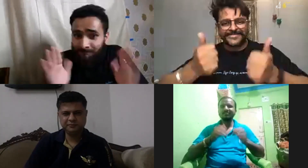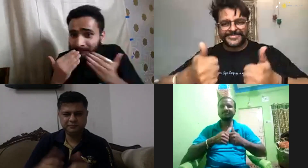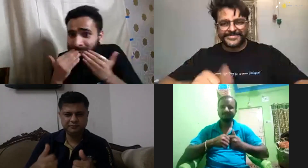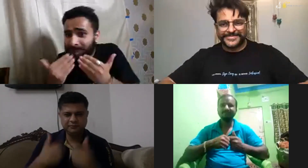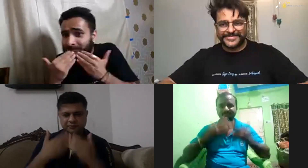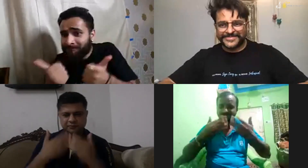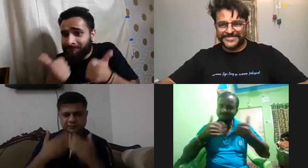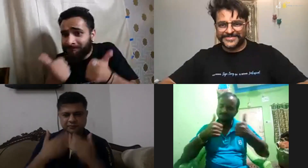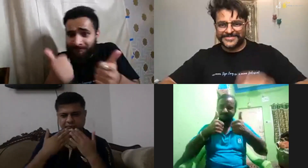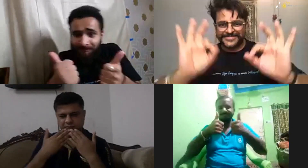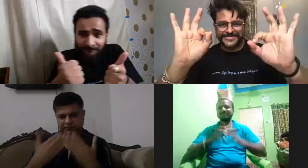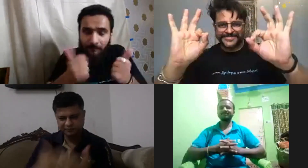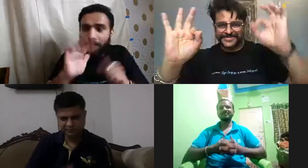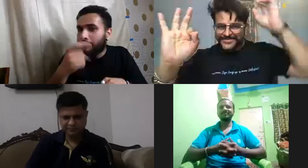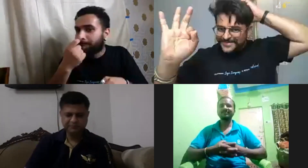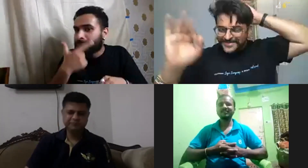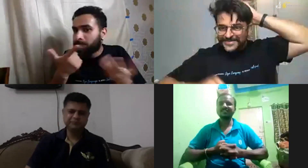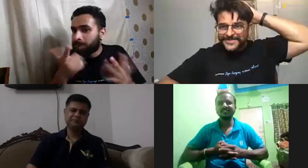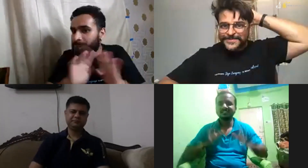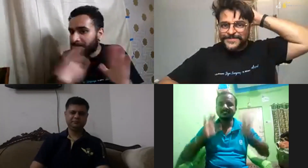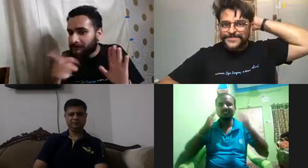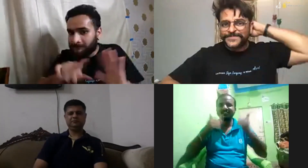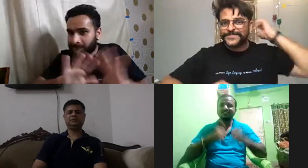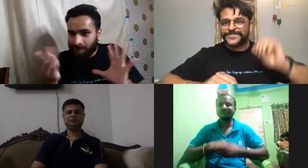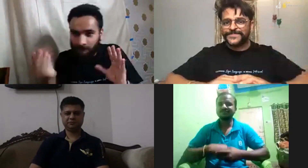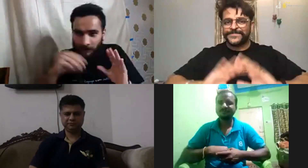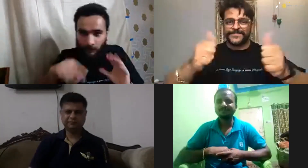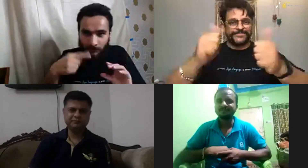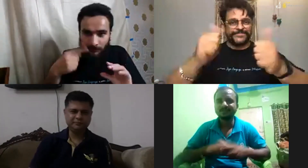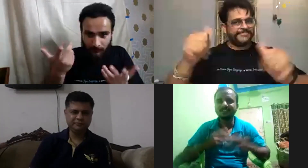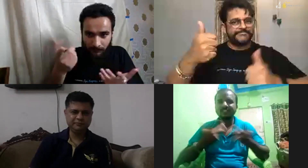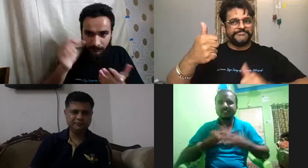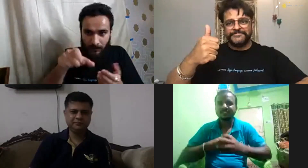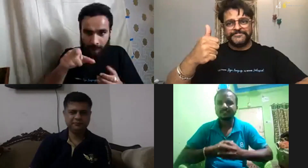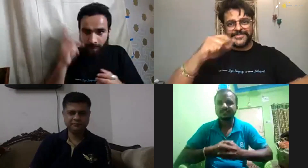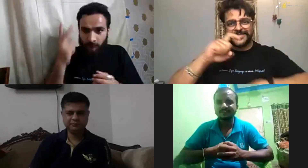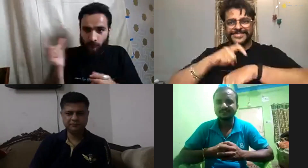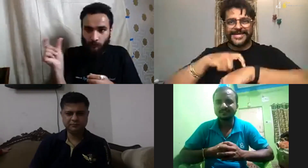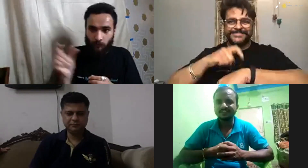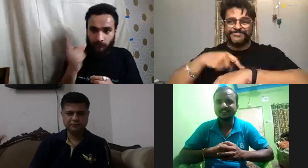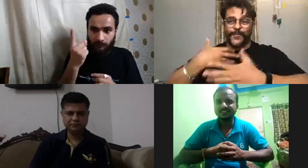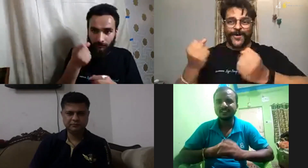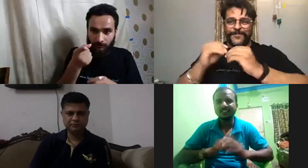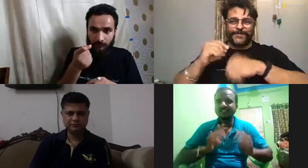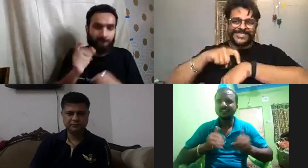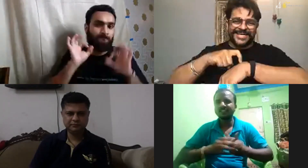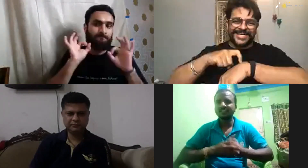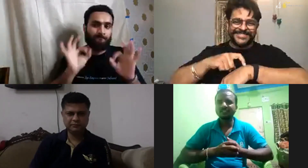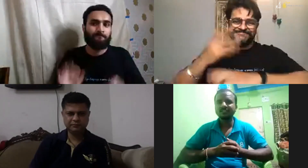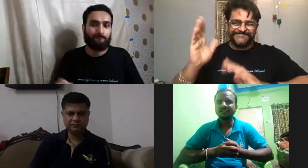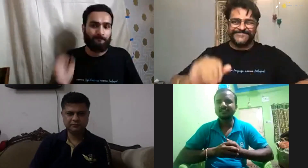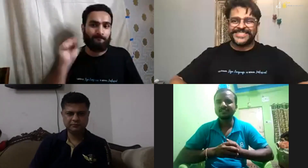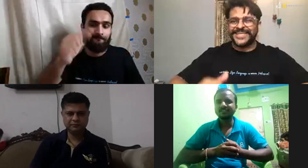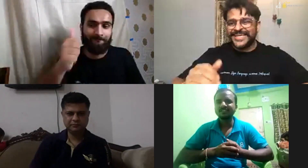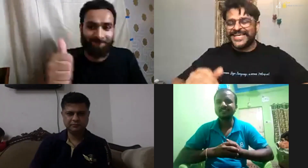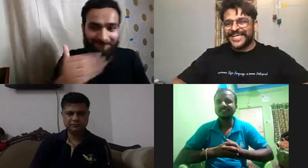Okay, perfect. Thank you. Dr. Alam, any more questions? I think we're good. And we are also,